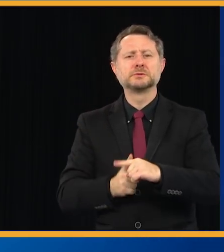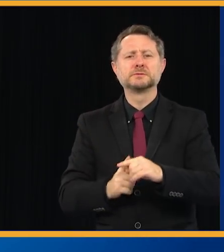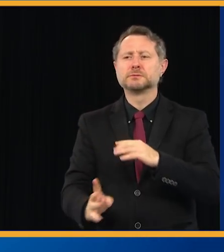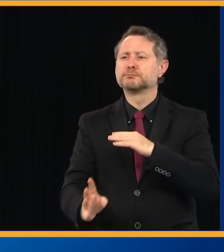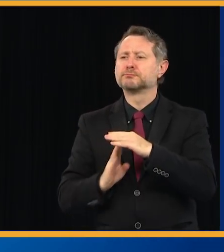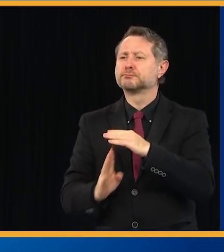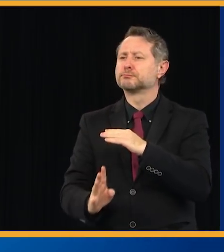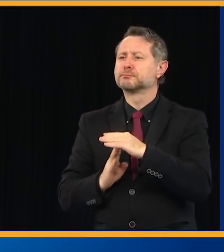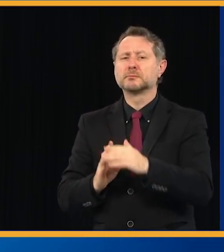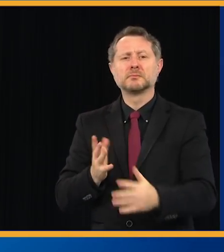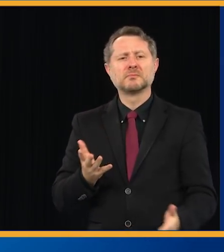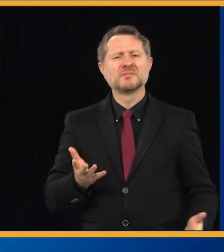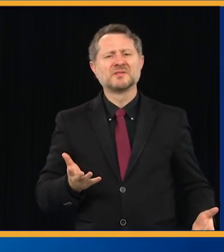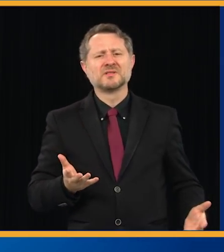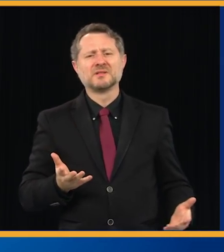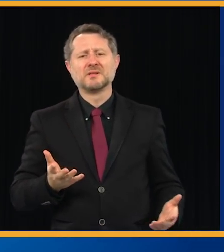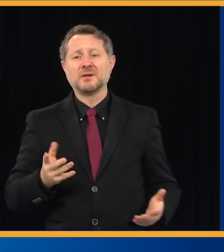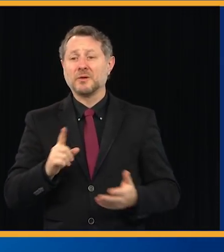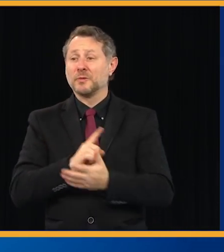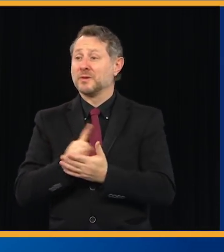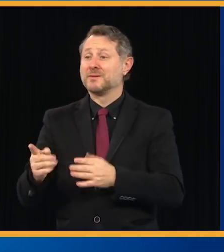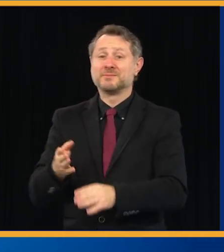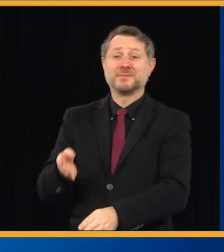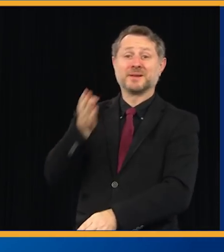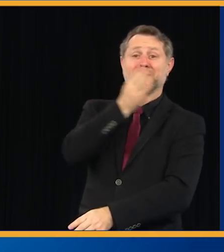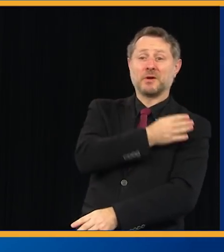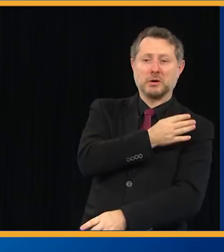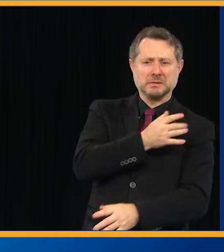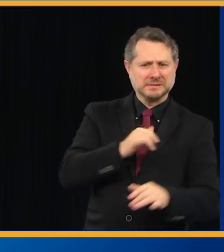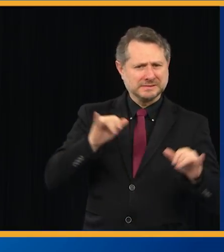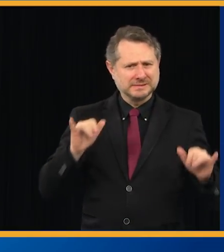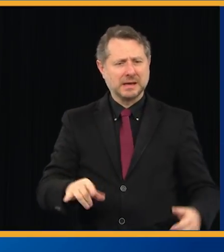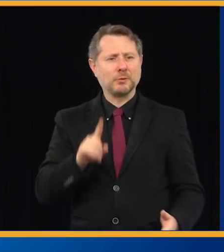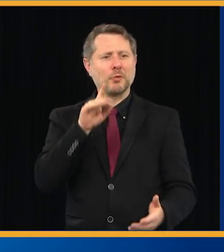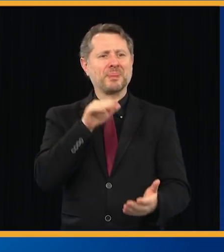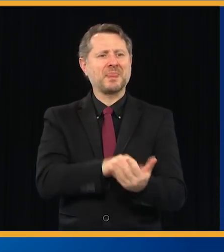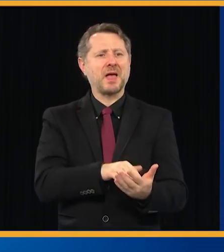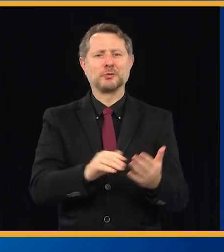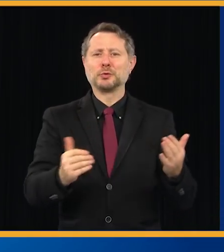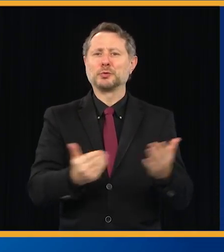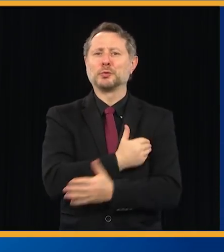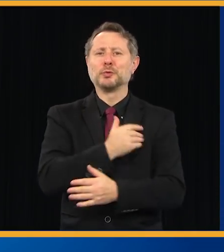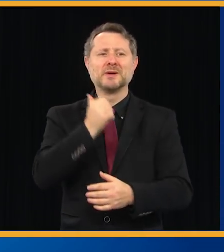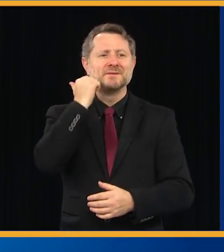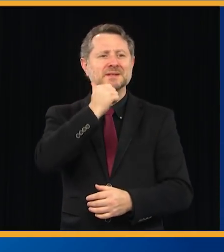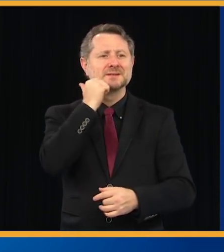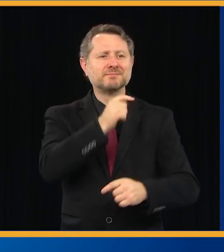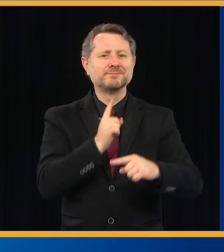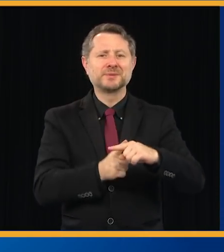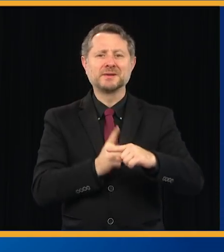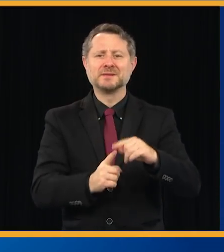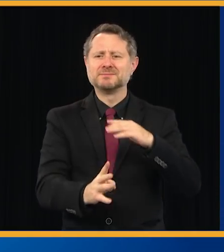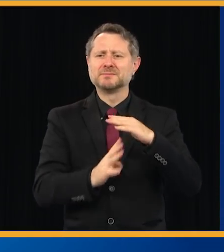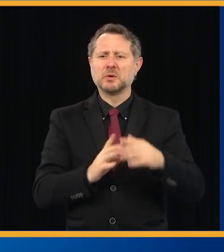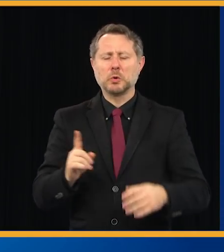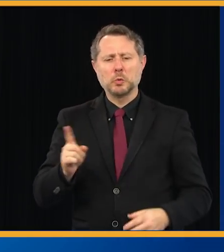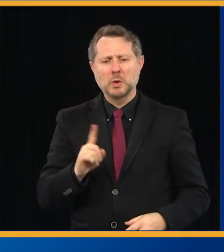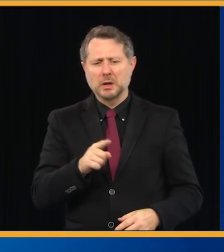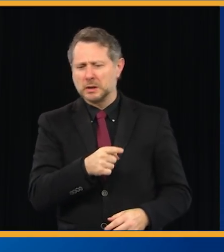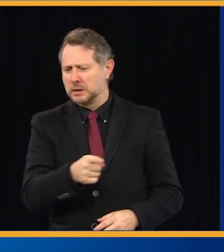still saw 1,000 new cases every day. Where are those new cases still coming